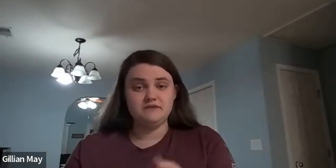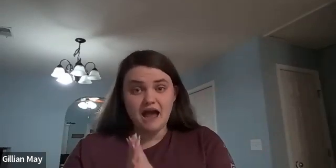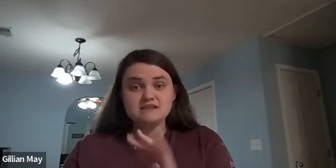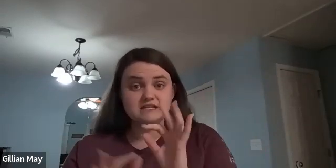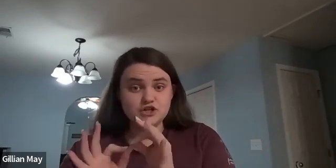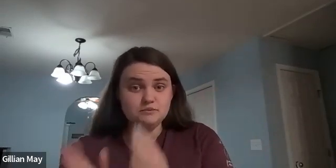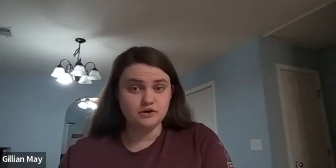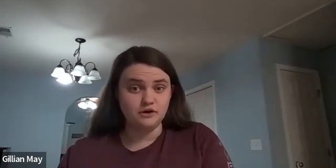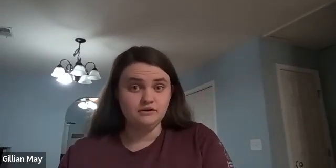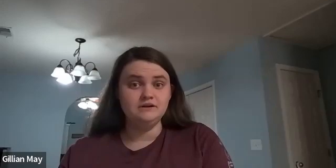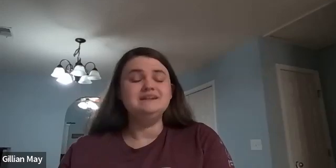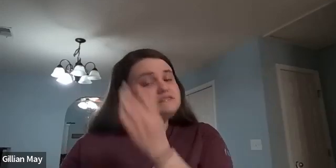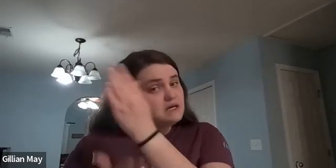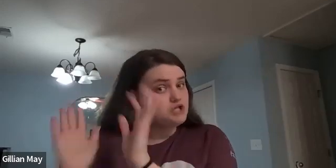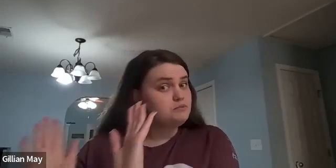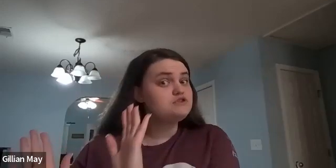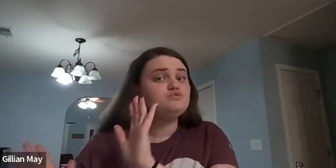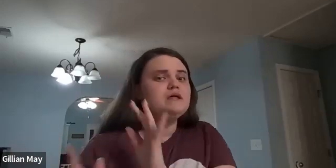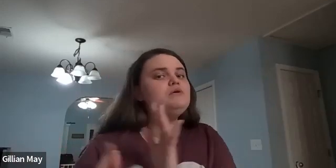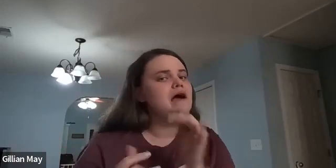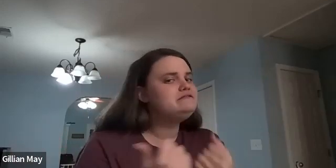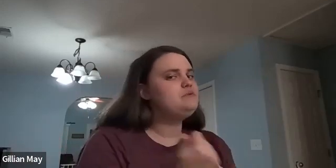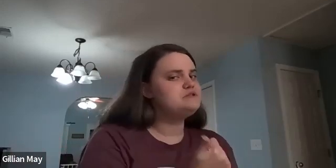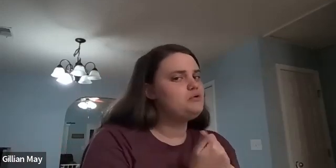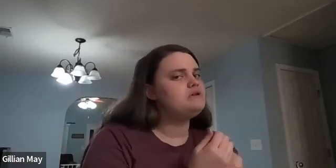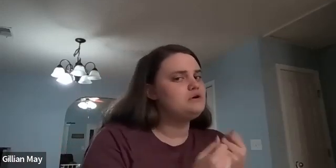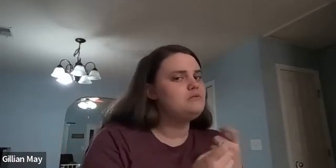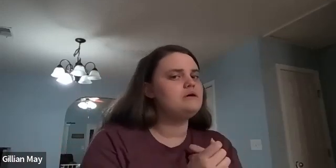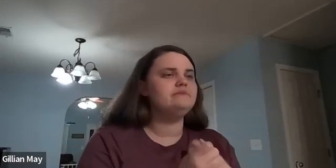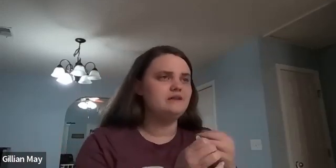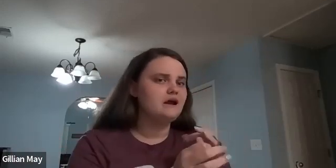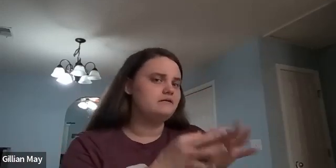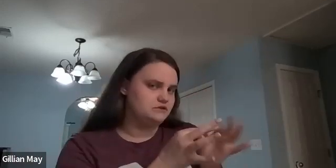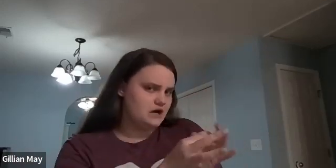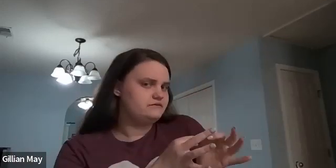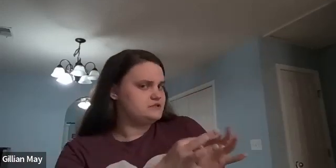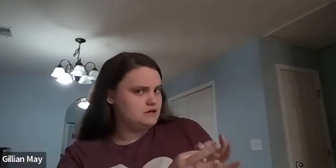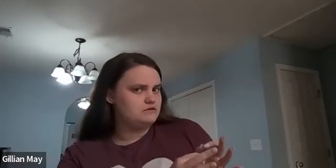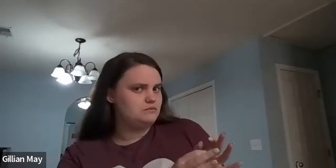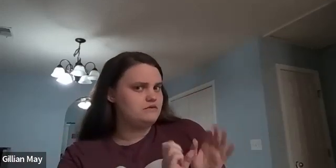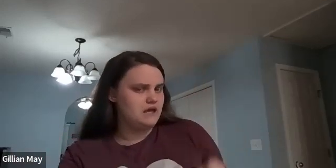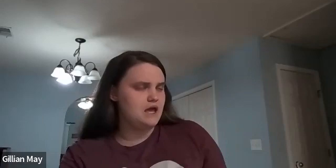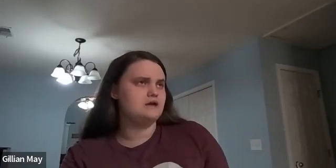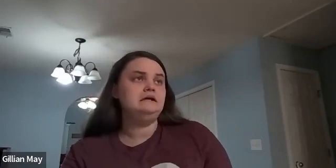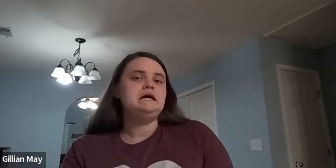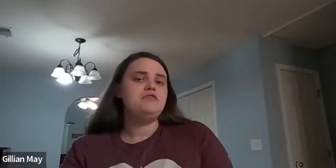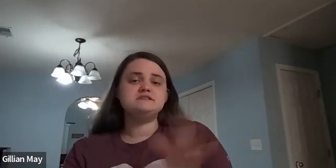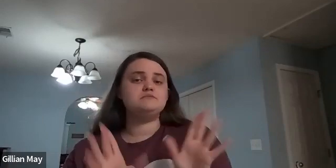they ask the interpreter, some interpreters will kind of help support a little more and be like, we'll kind of explain a little more than they can. And then some are